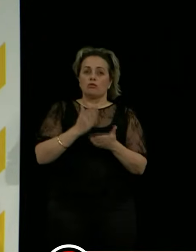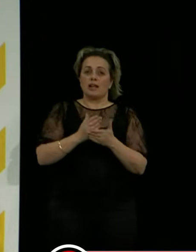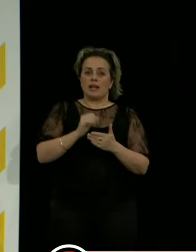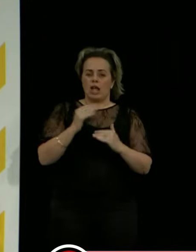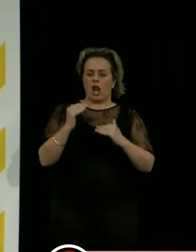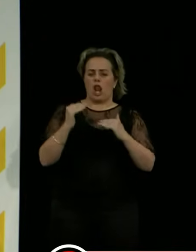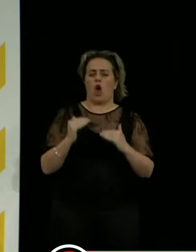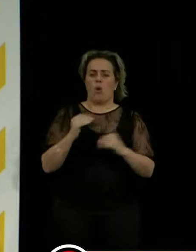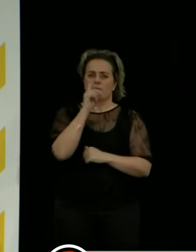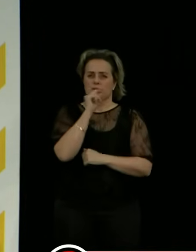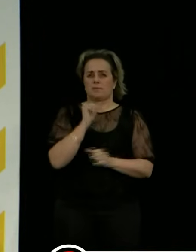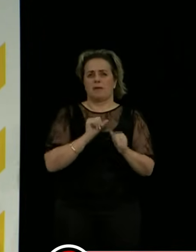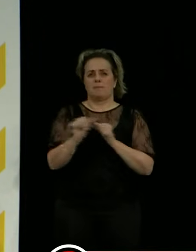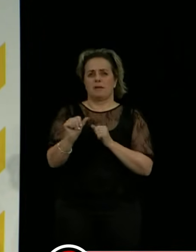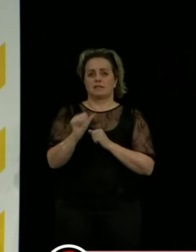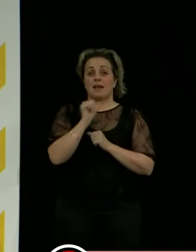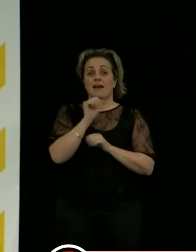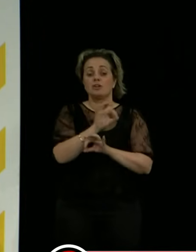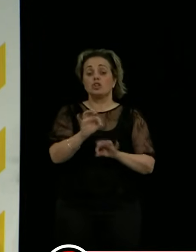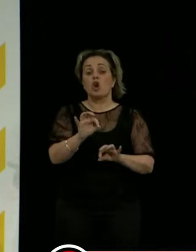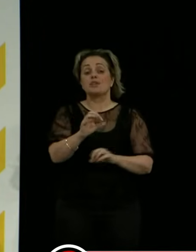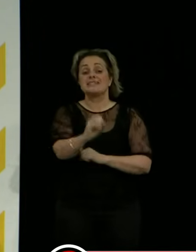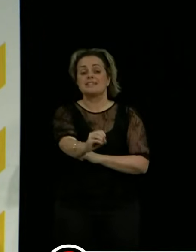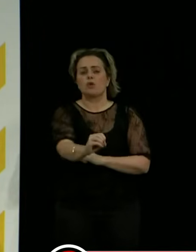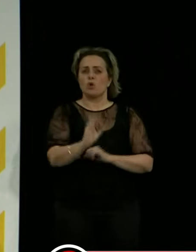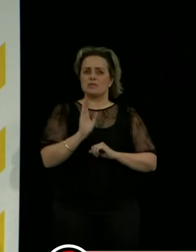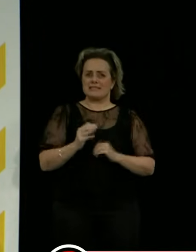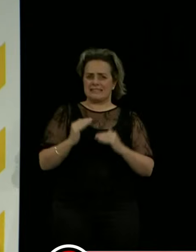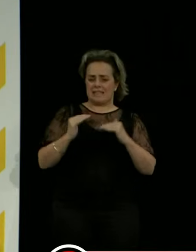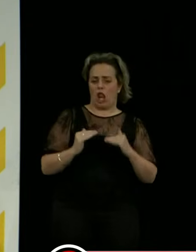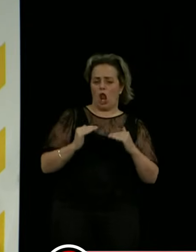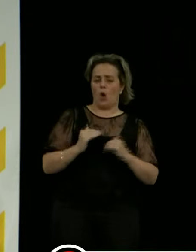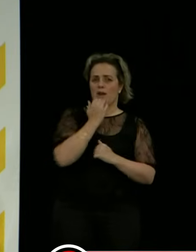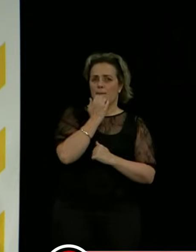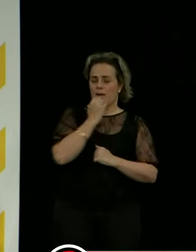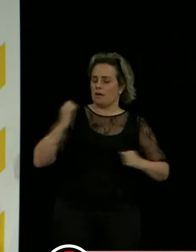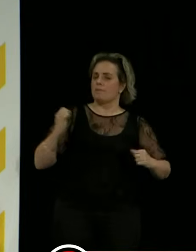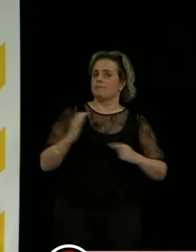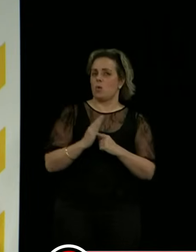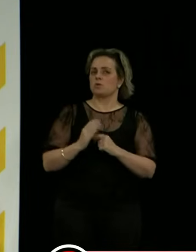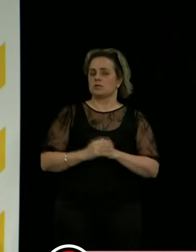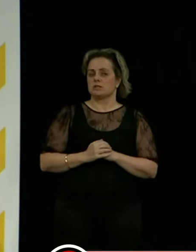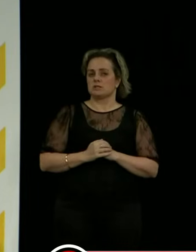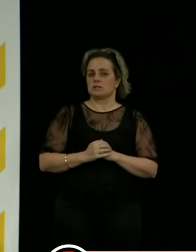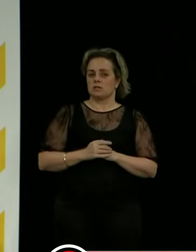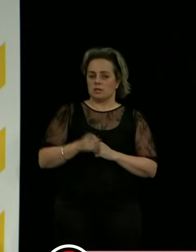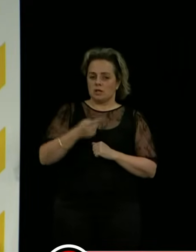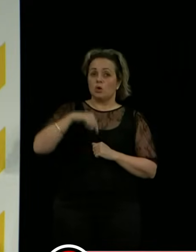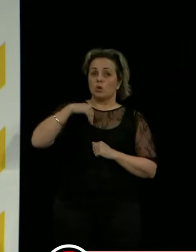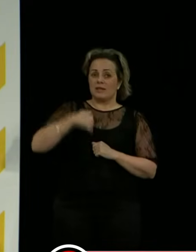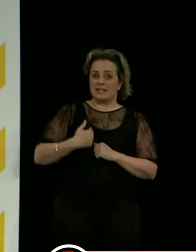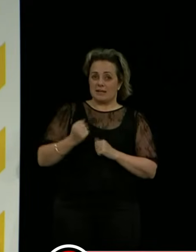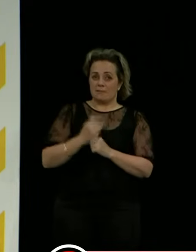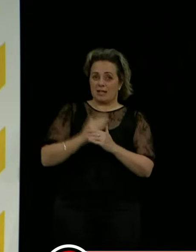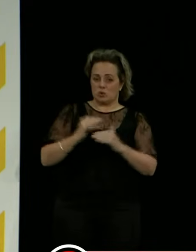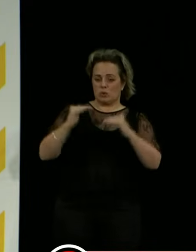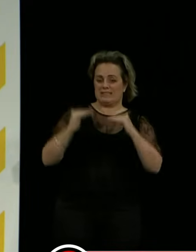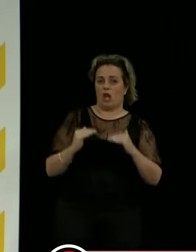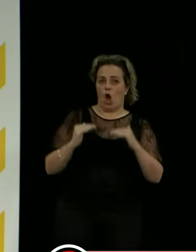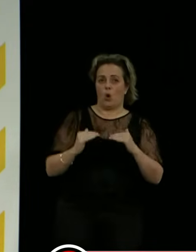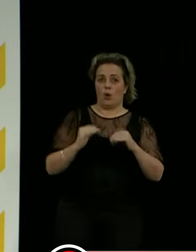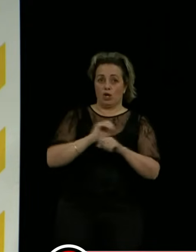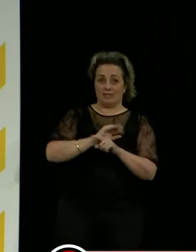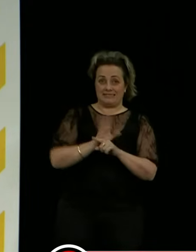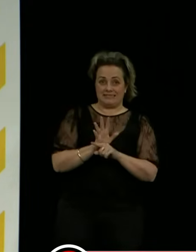low as possible, even if it's not zero, is absolutely material. And it is material to this transition, both when we can do